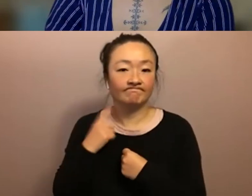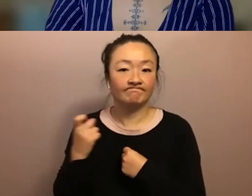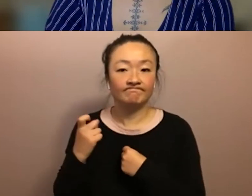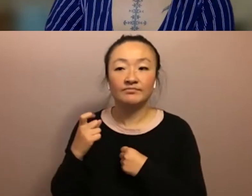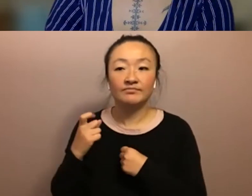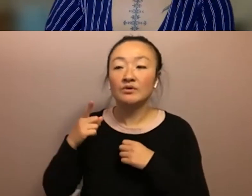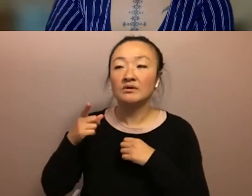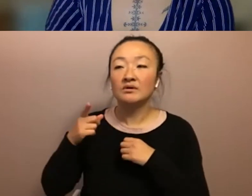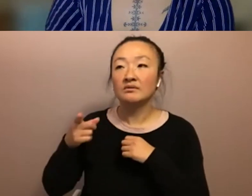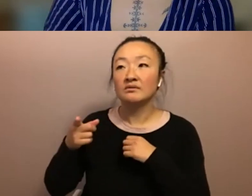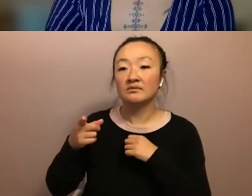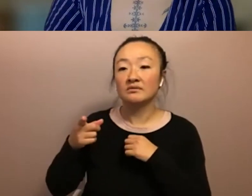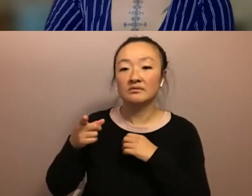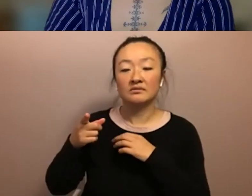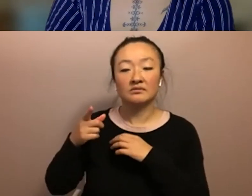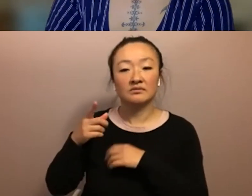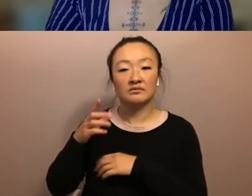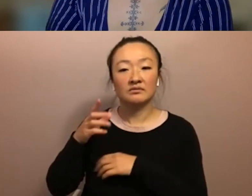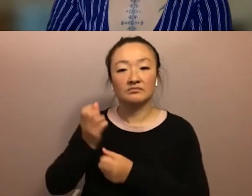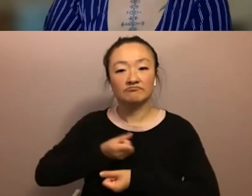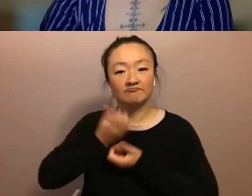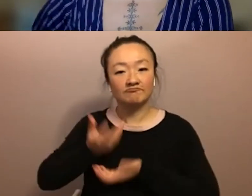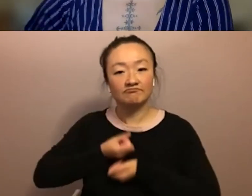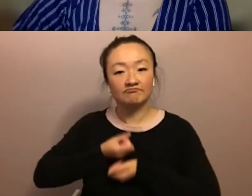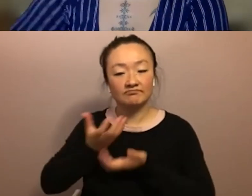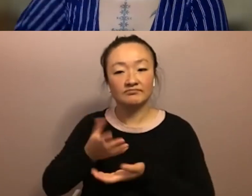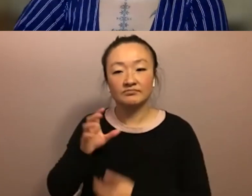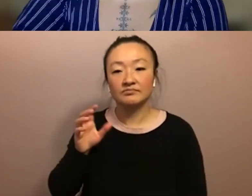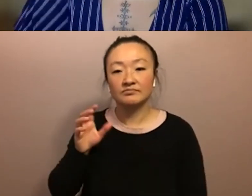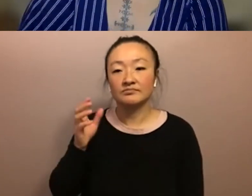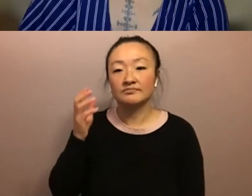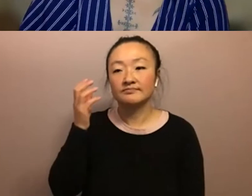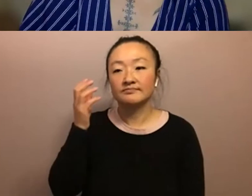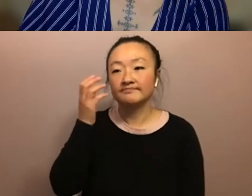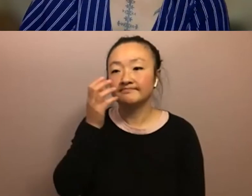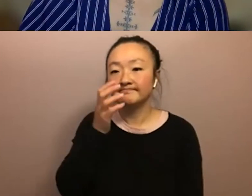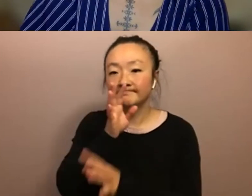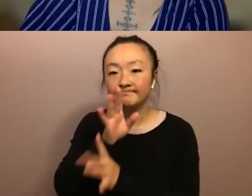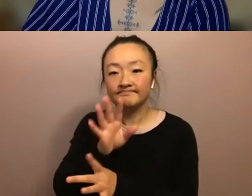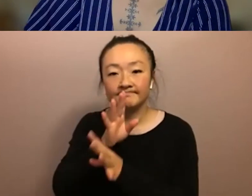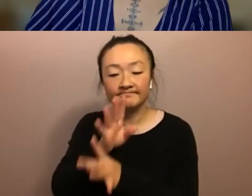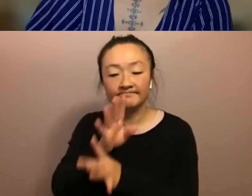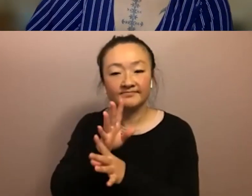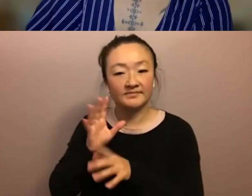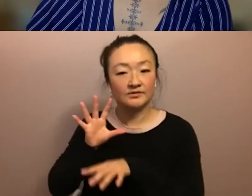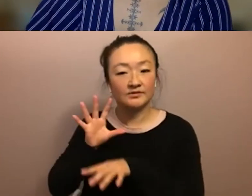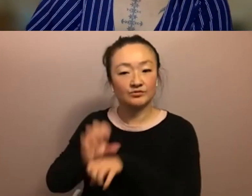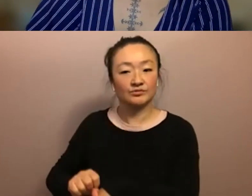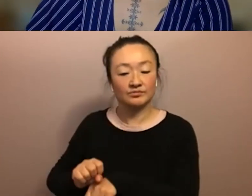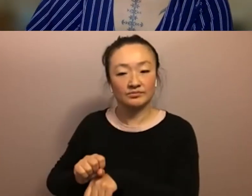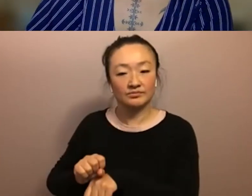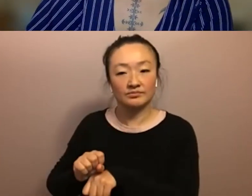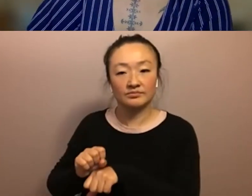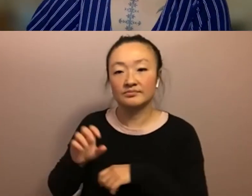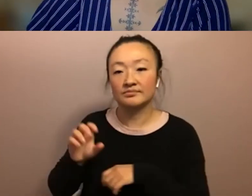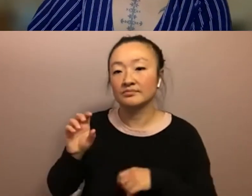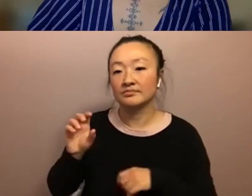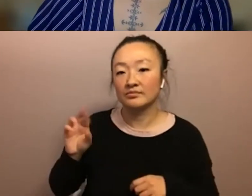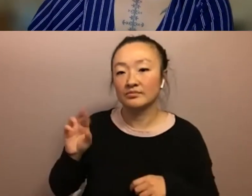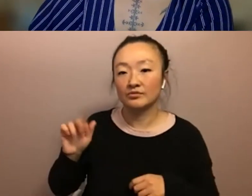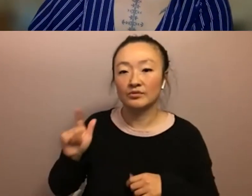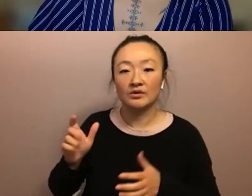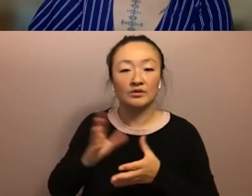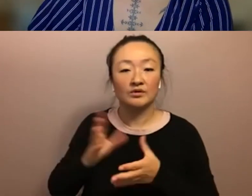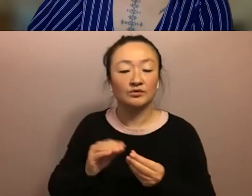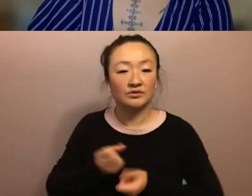oral condition and orators who um remind me that this this work isn't new but it is the work